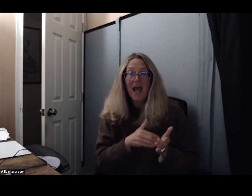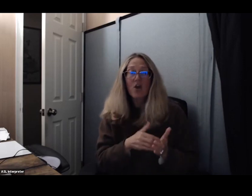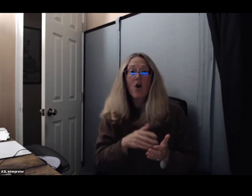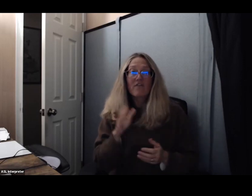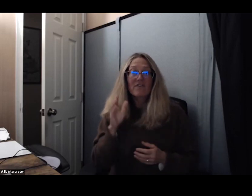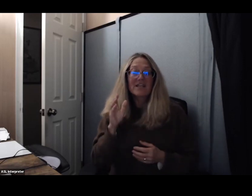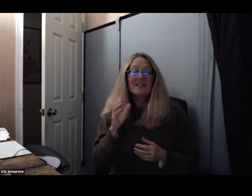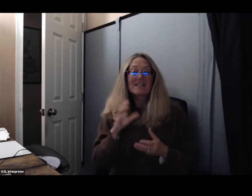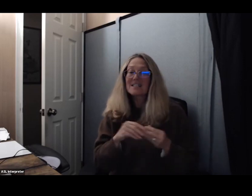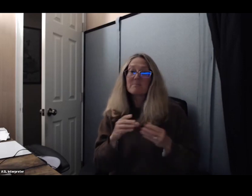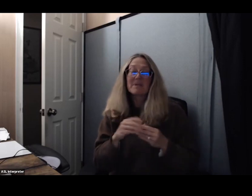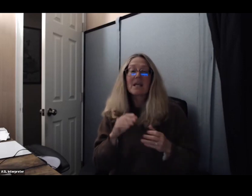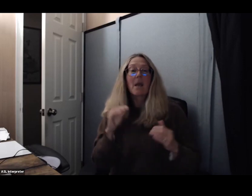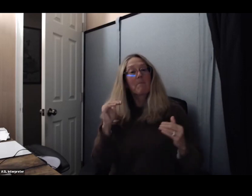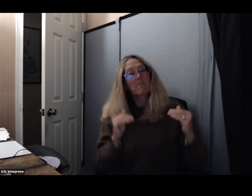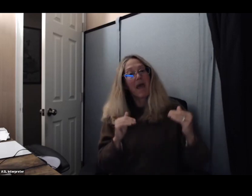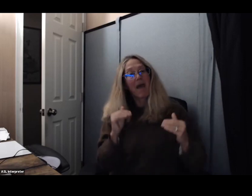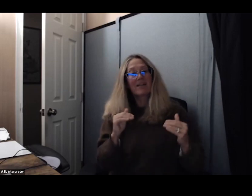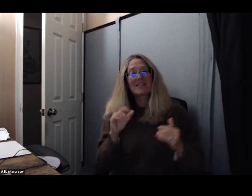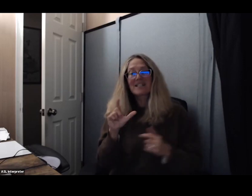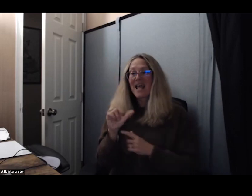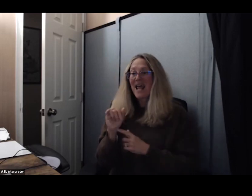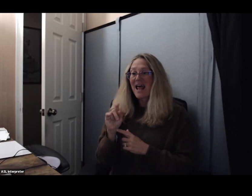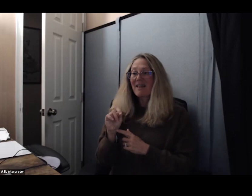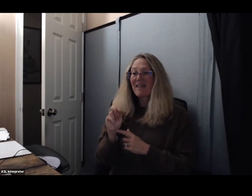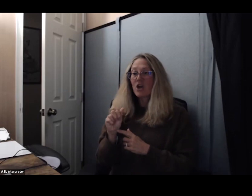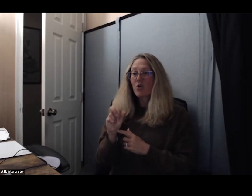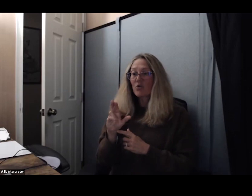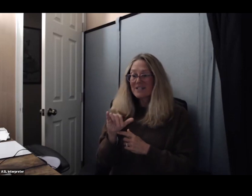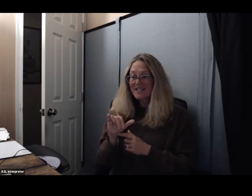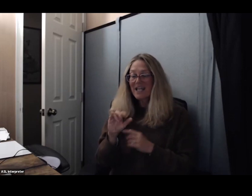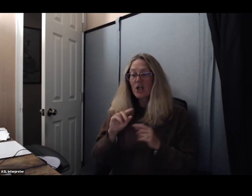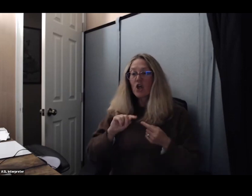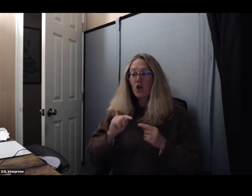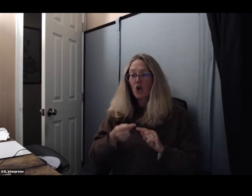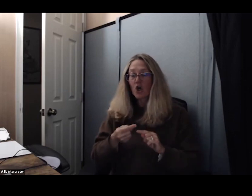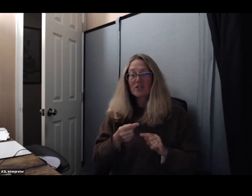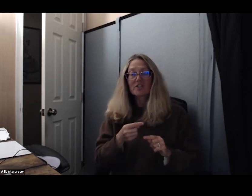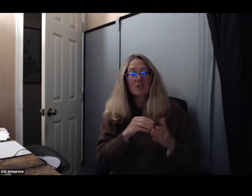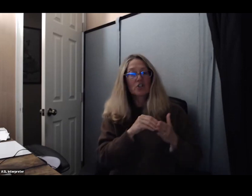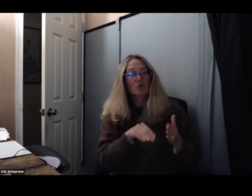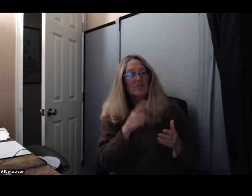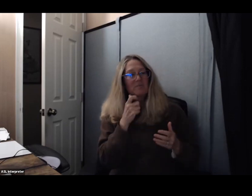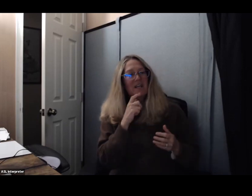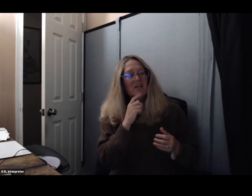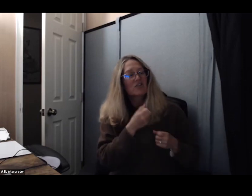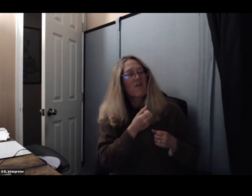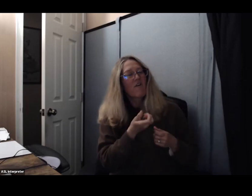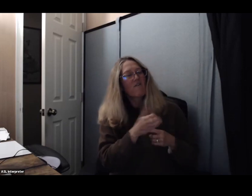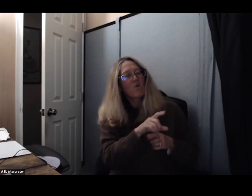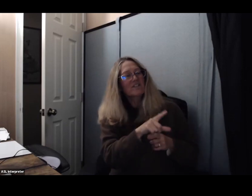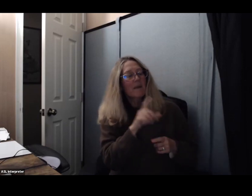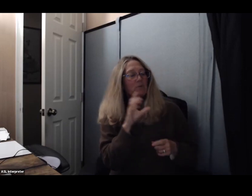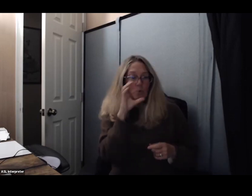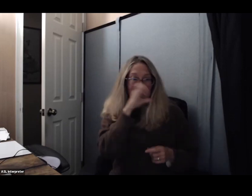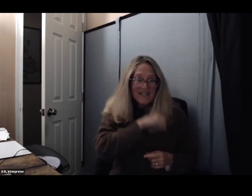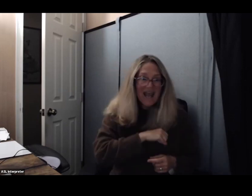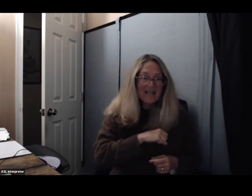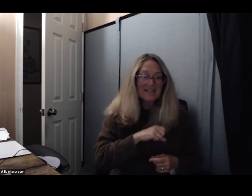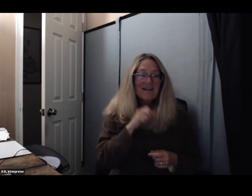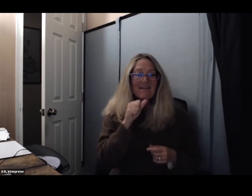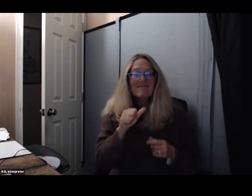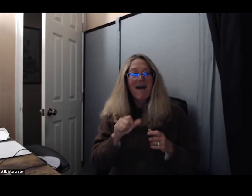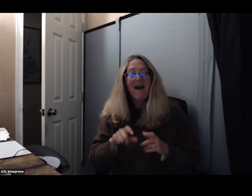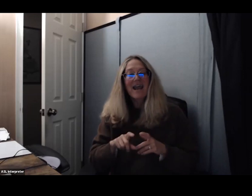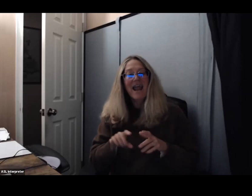out, that balanced literacy is actually something that hurts students because it's getting them to guess at words, and it doesn't activate the parts of the